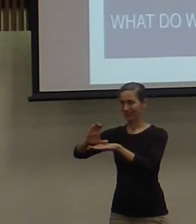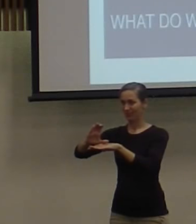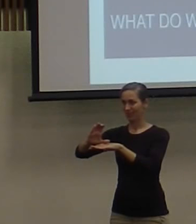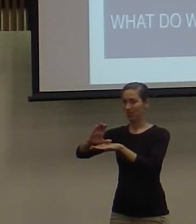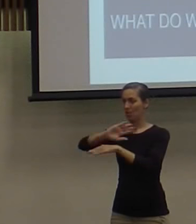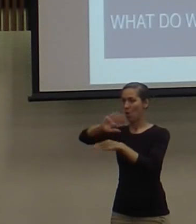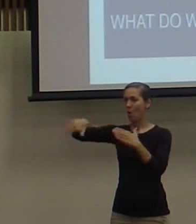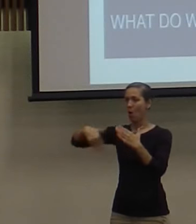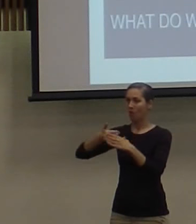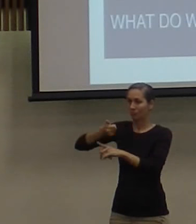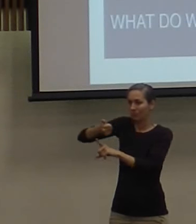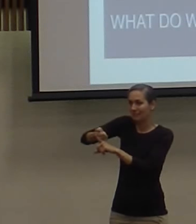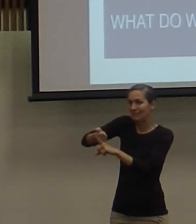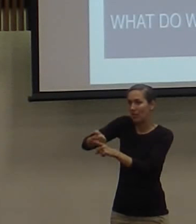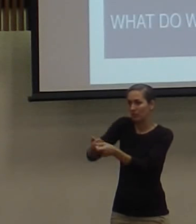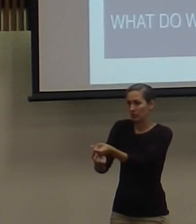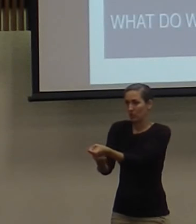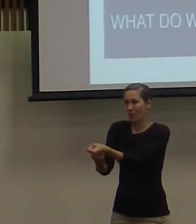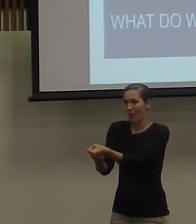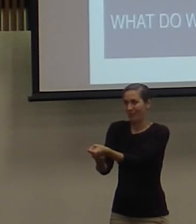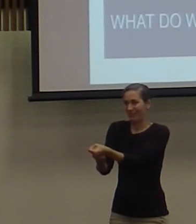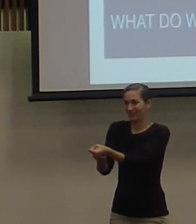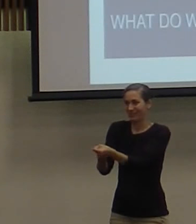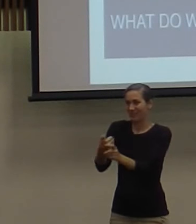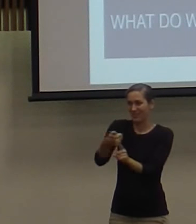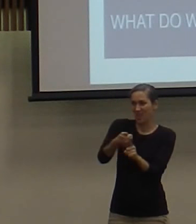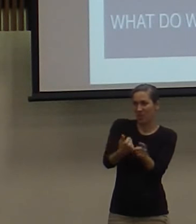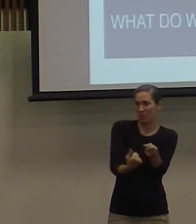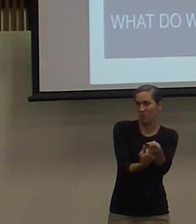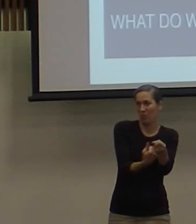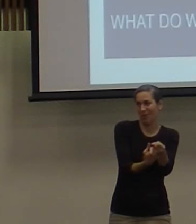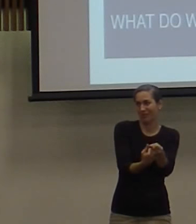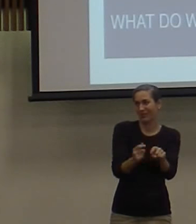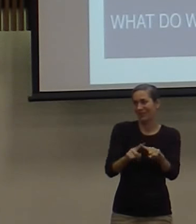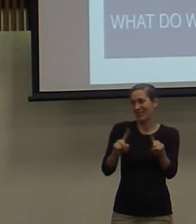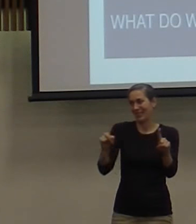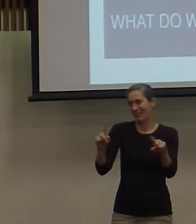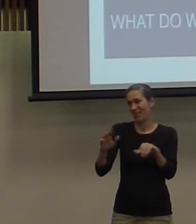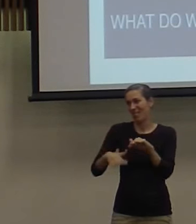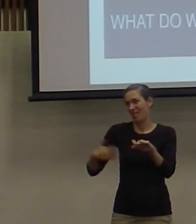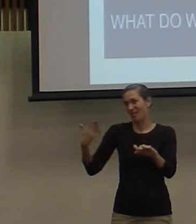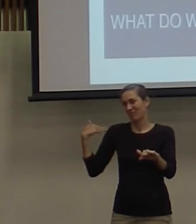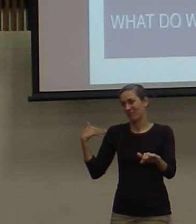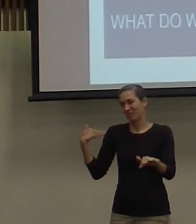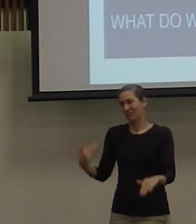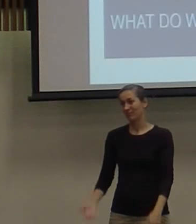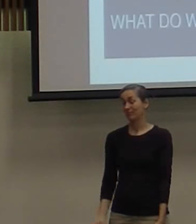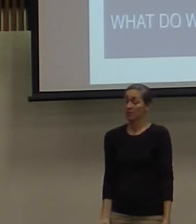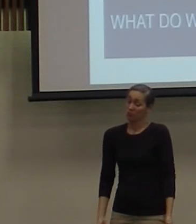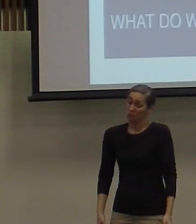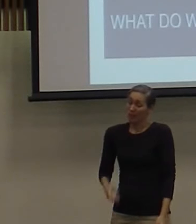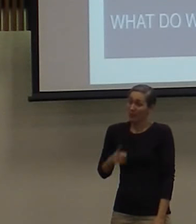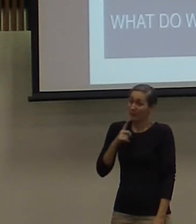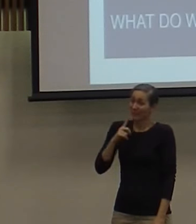self-sustained, self-support. And so actually,